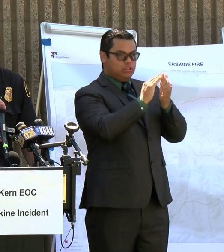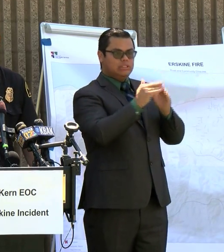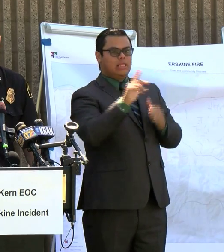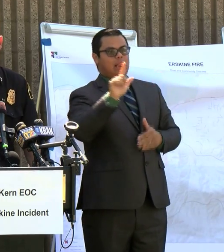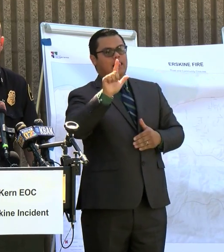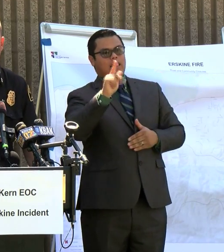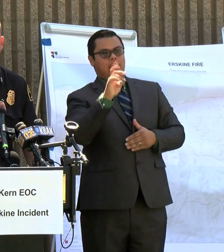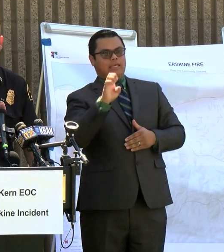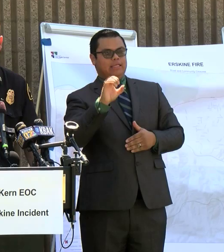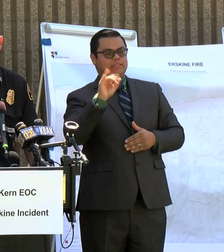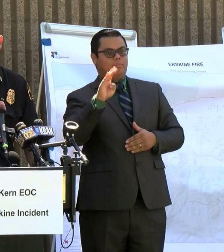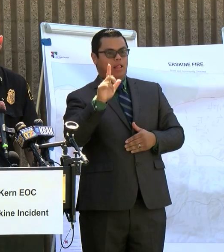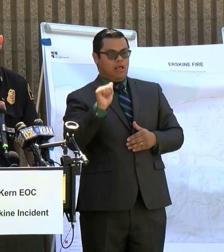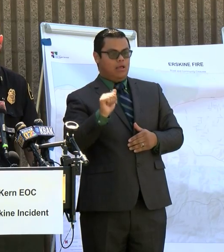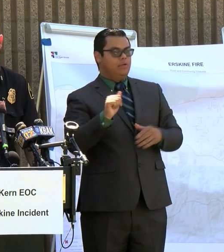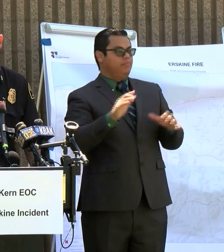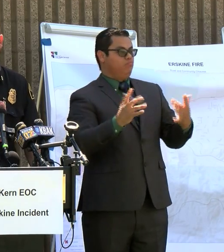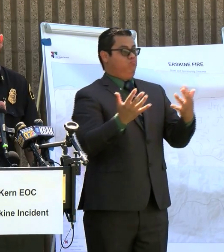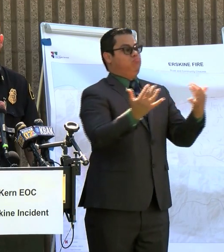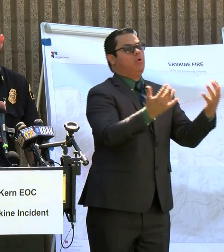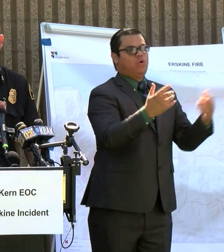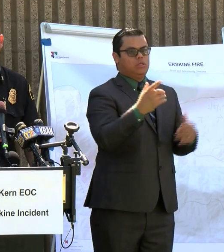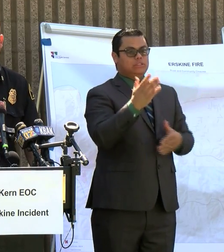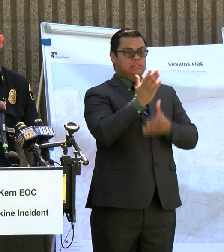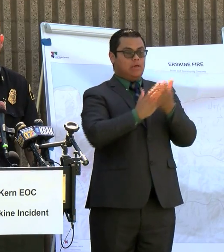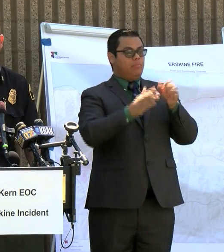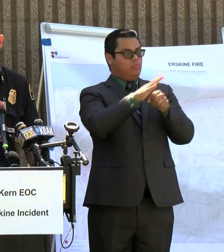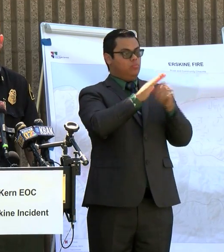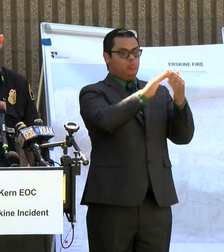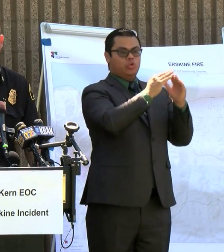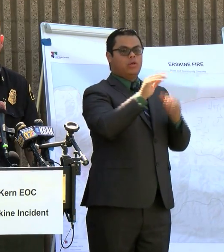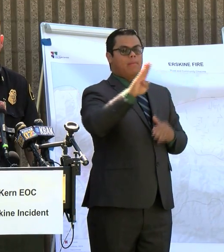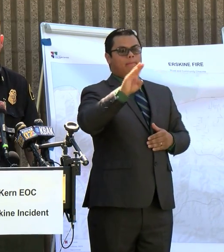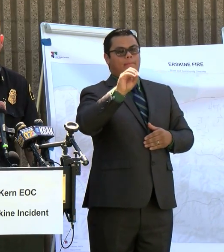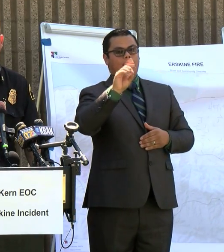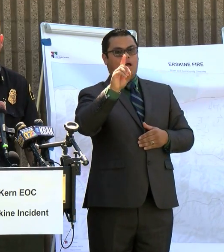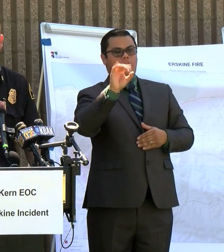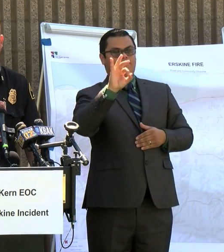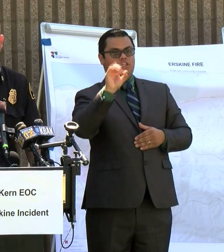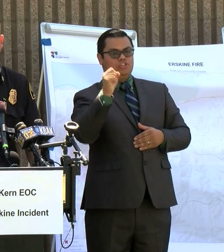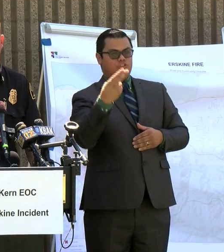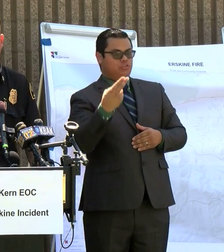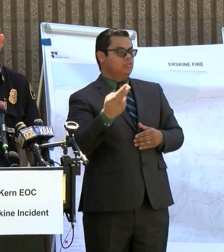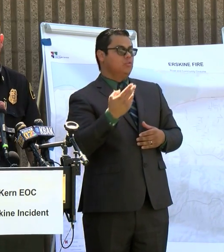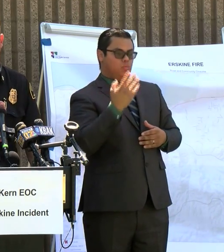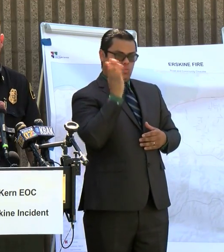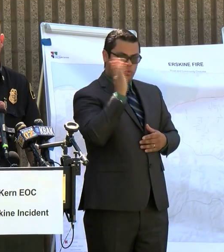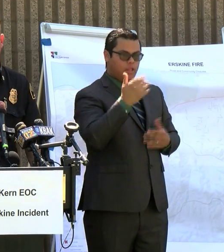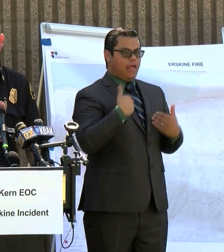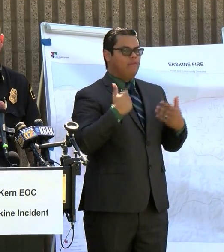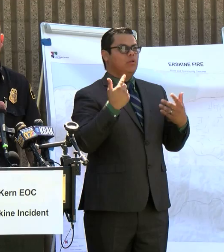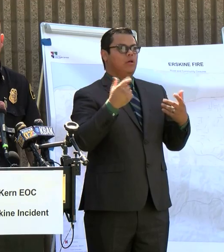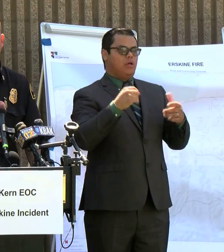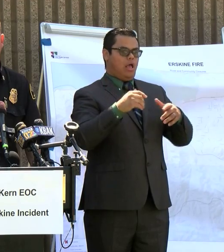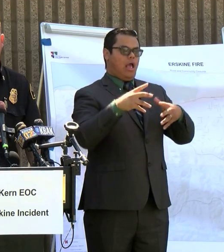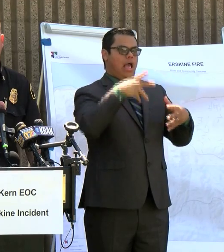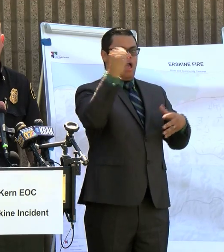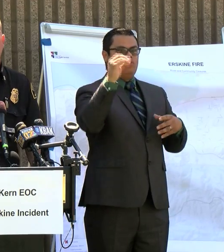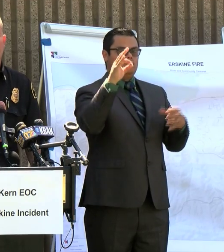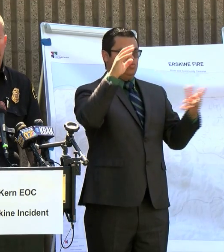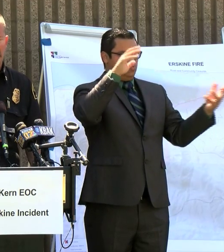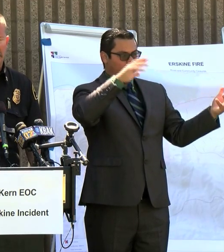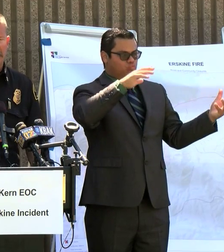Isabella and Bodfish would be threatened by an out-of-control fire on that side of the line.